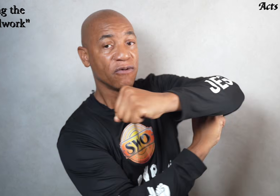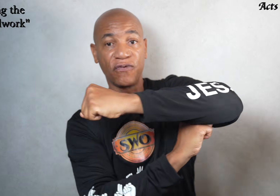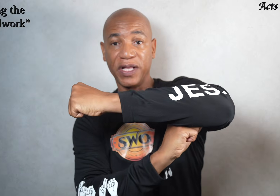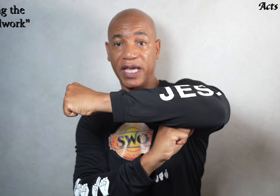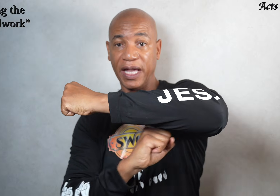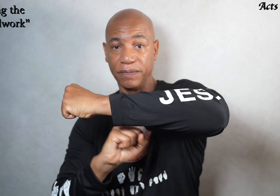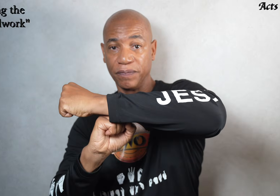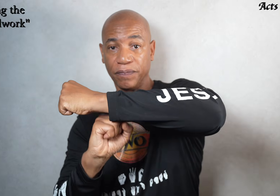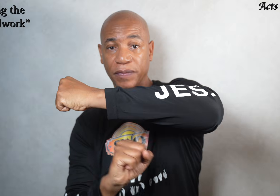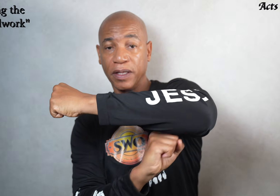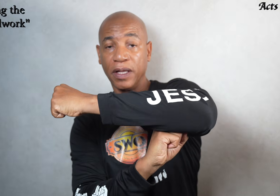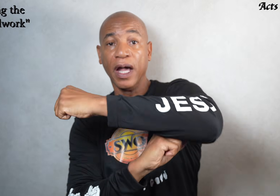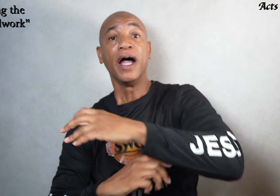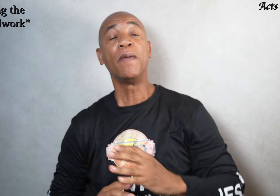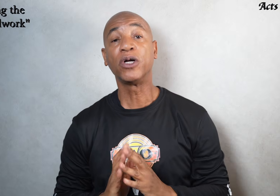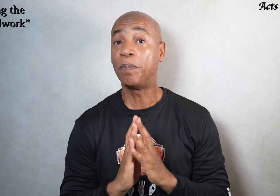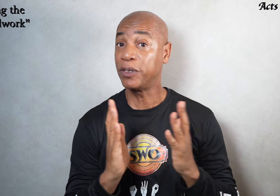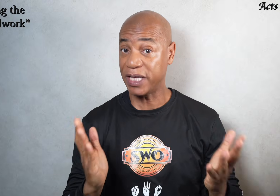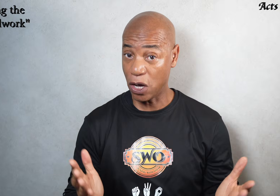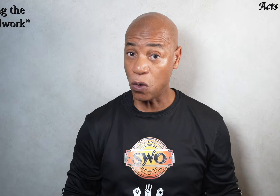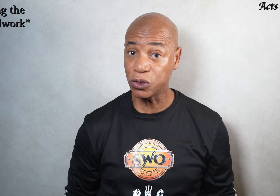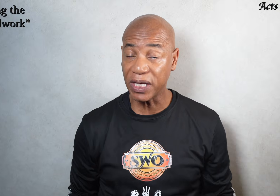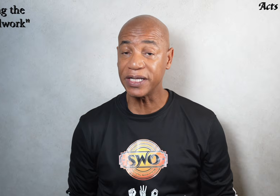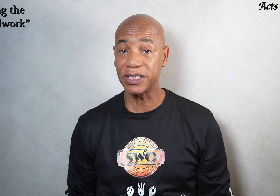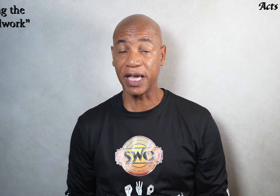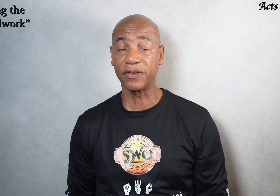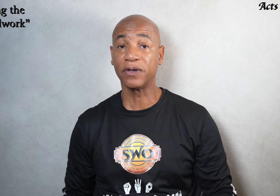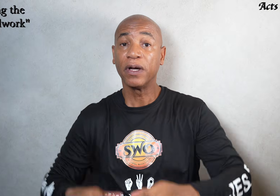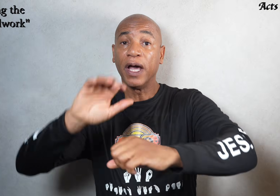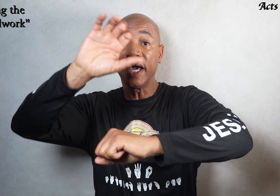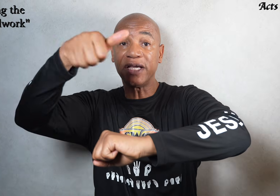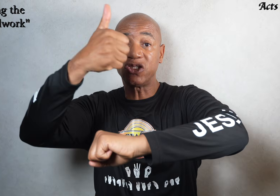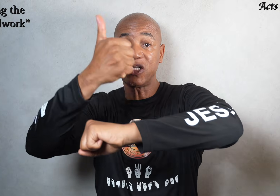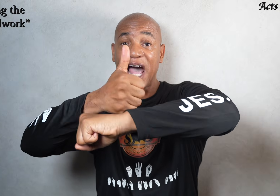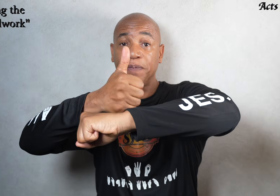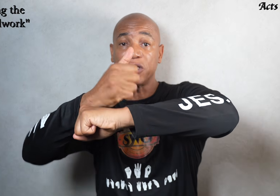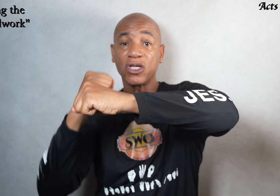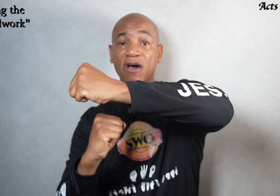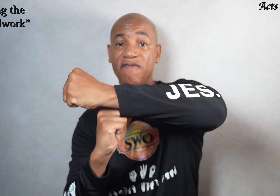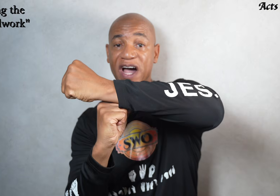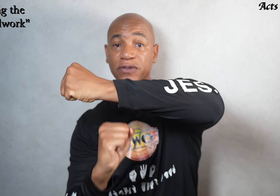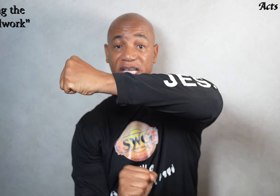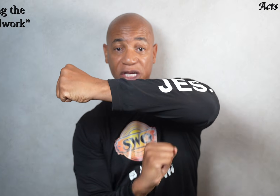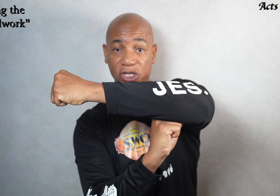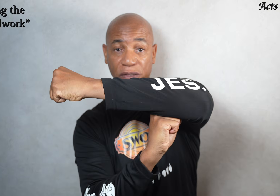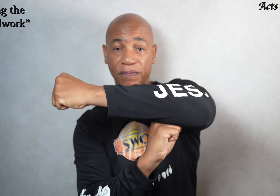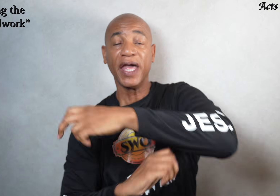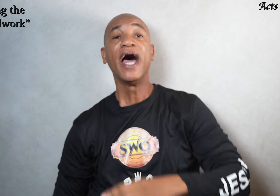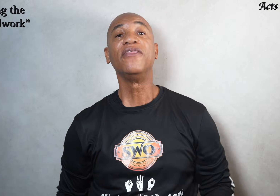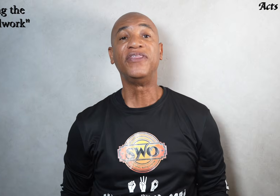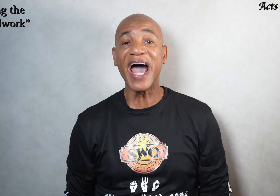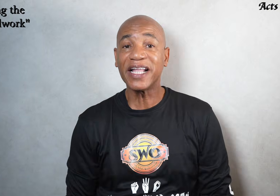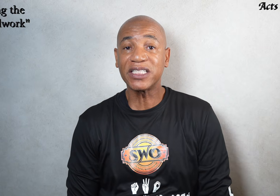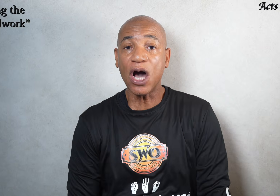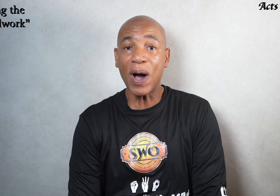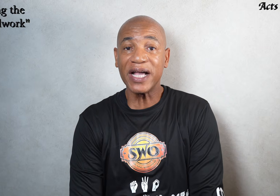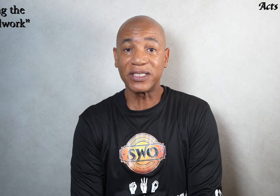Front again. I'm going to put that whole sign together, establish foundation. That is how I